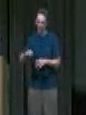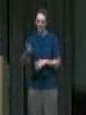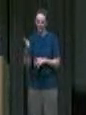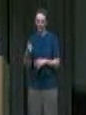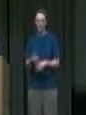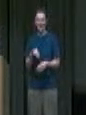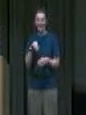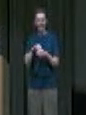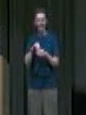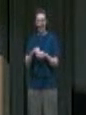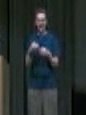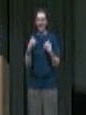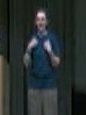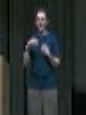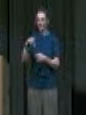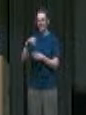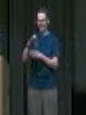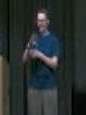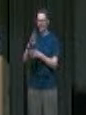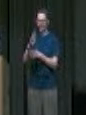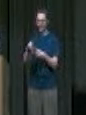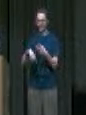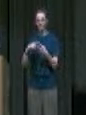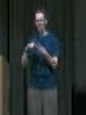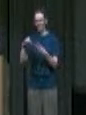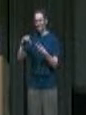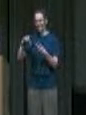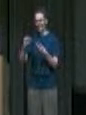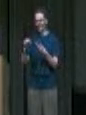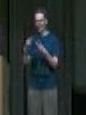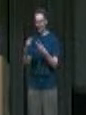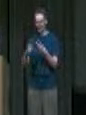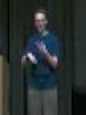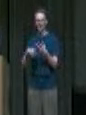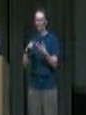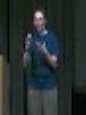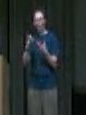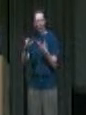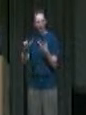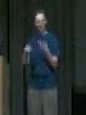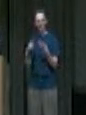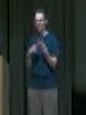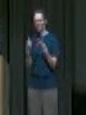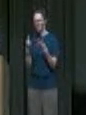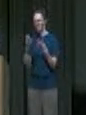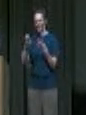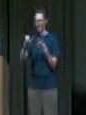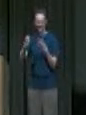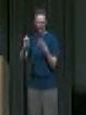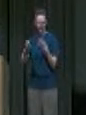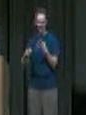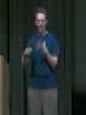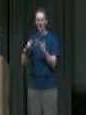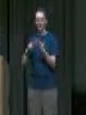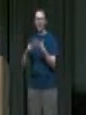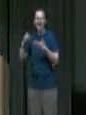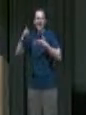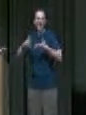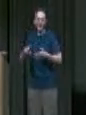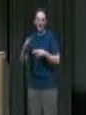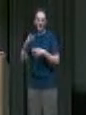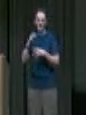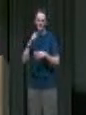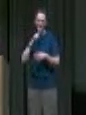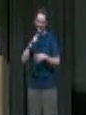sediment, there's PCBs, PAHs, oil and grease, and then as well as heavy metals, but at low levels. And